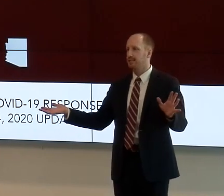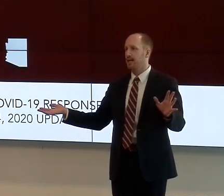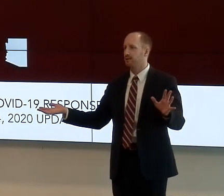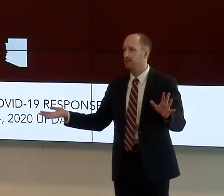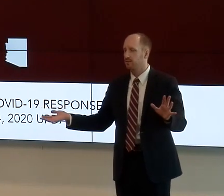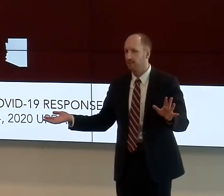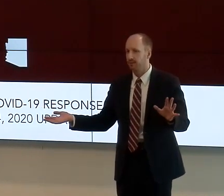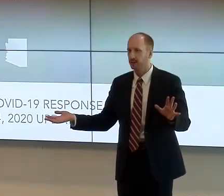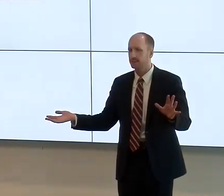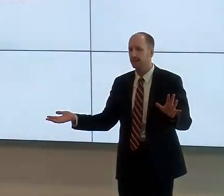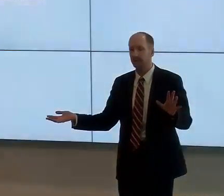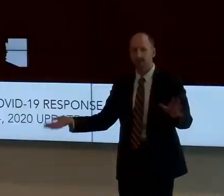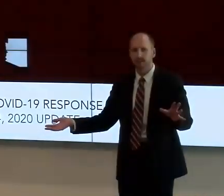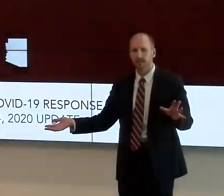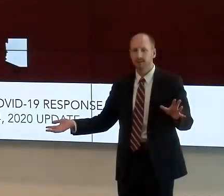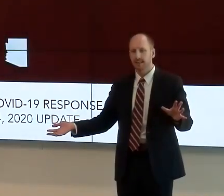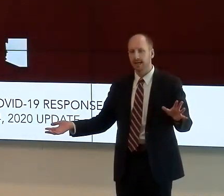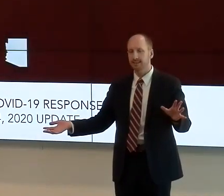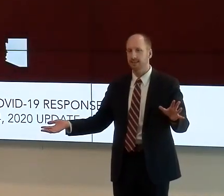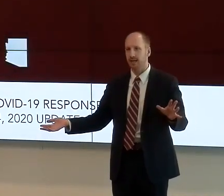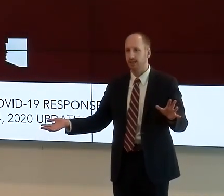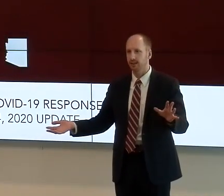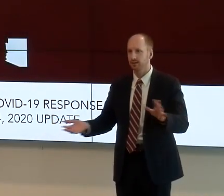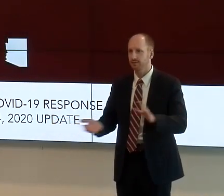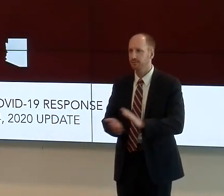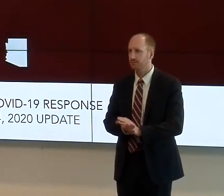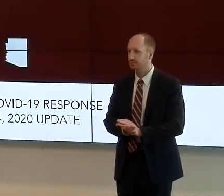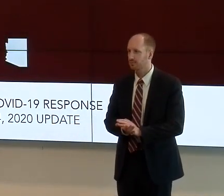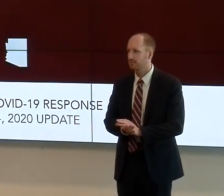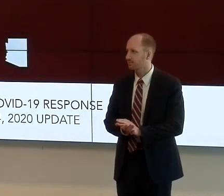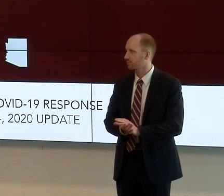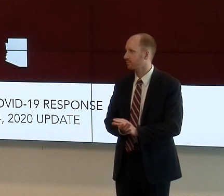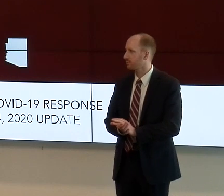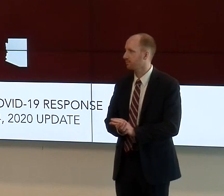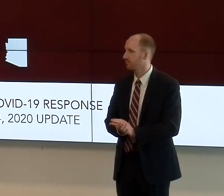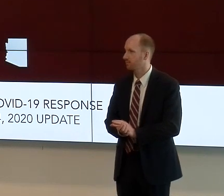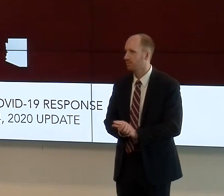30 seconds out, so if everybody wants to get a set here.